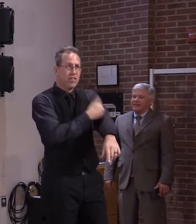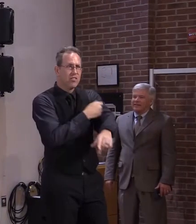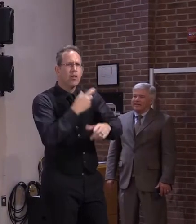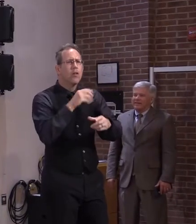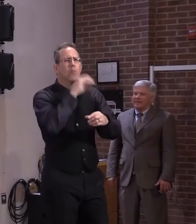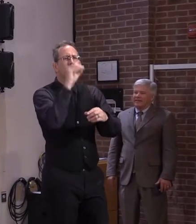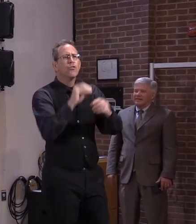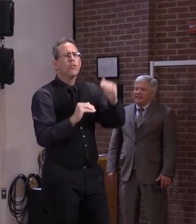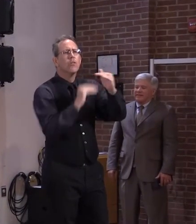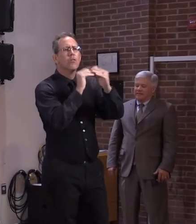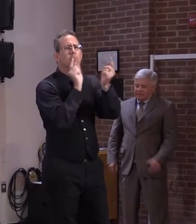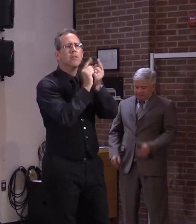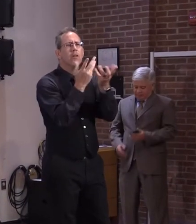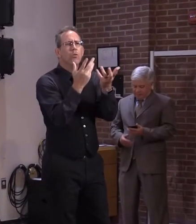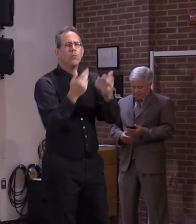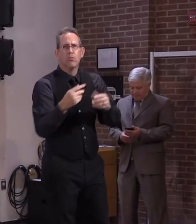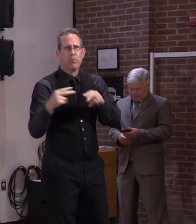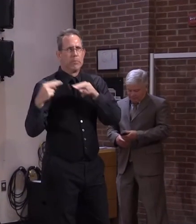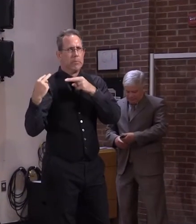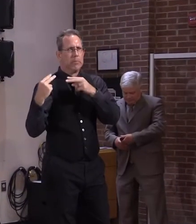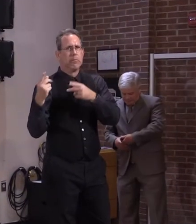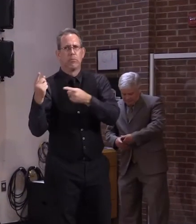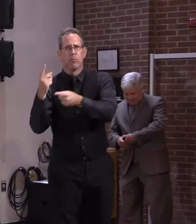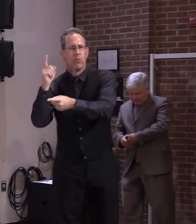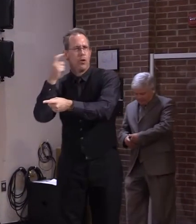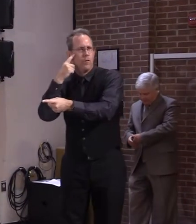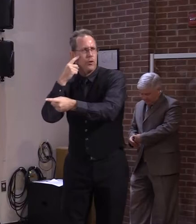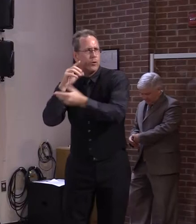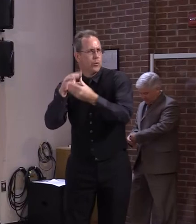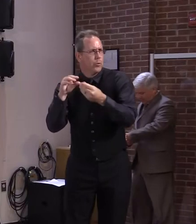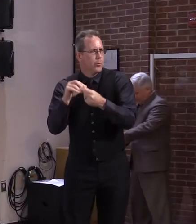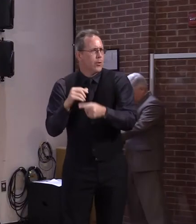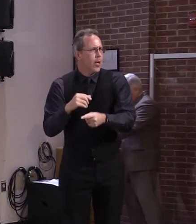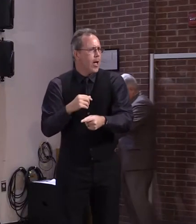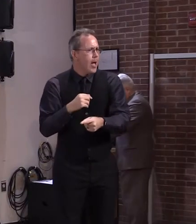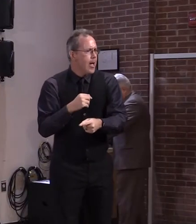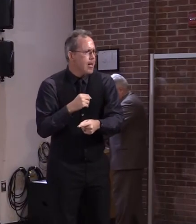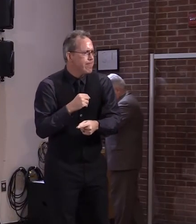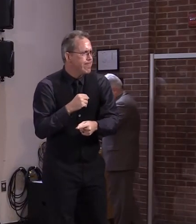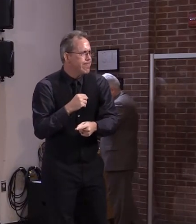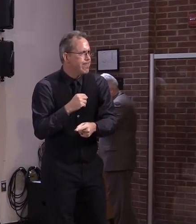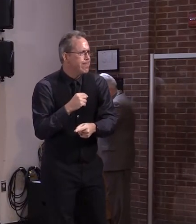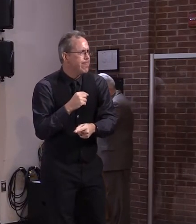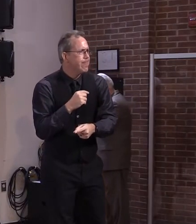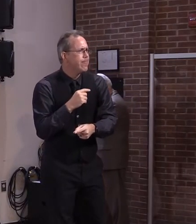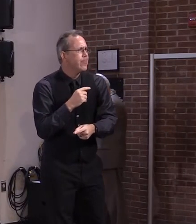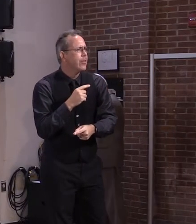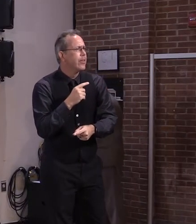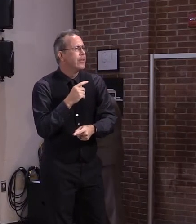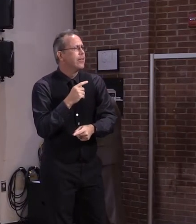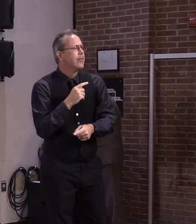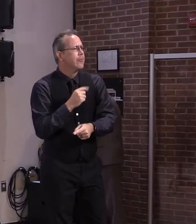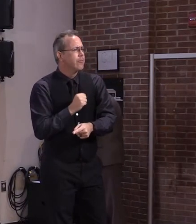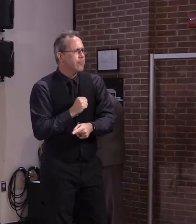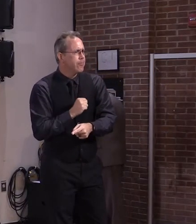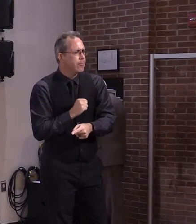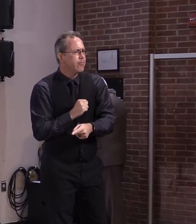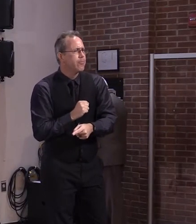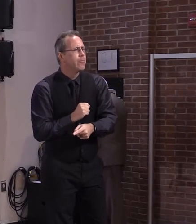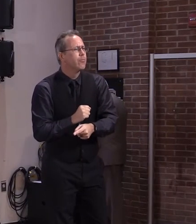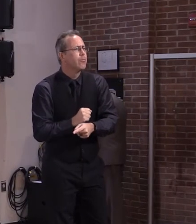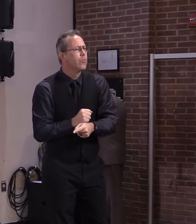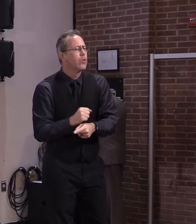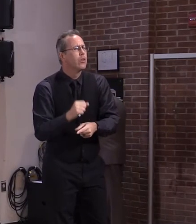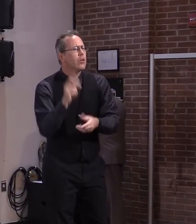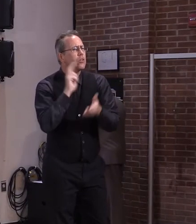I wonder if Deputy Secretary Clauser is on, might be able to answer that question. I know we have a number